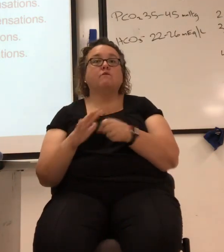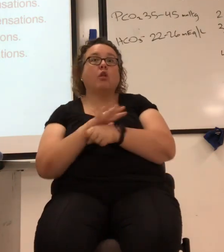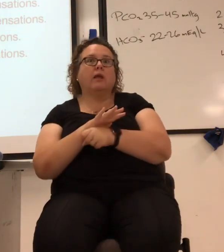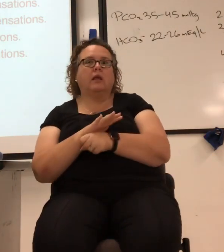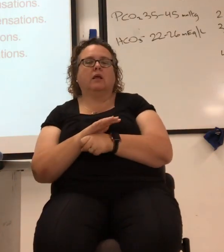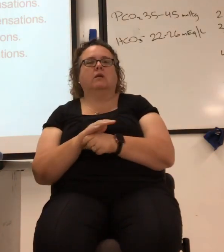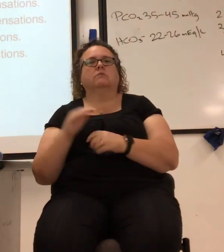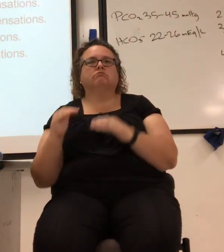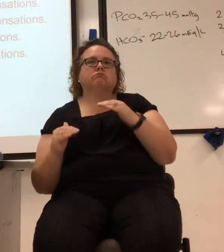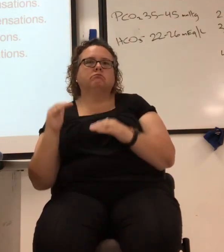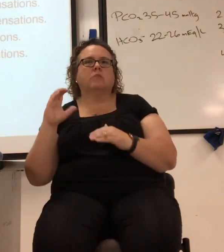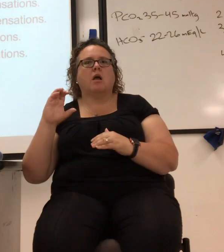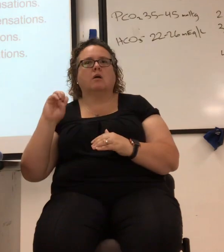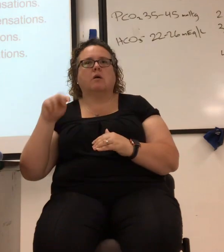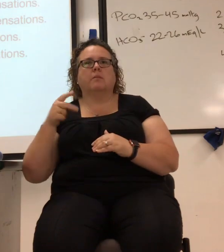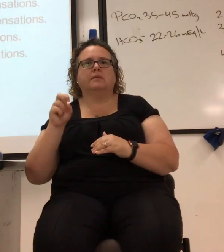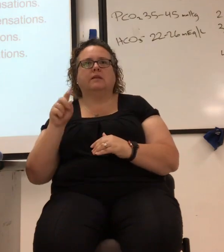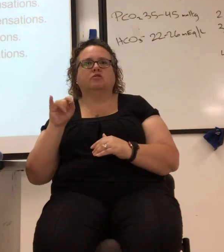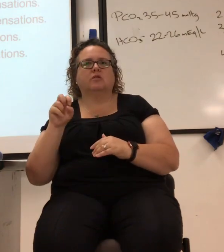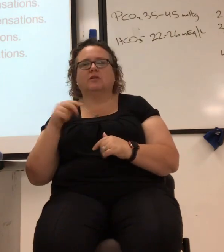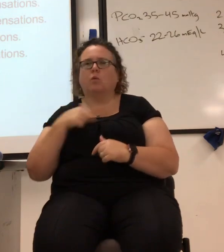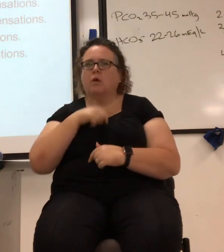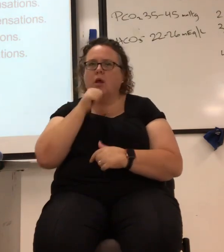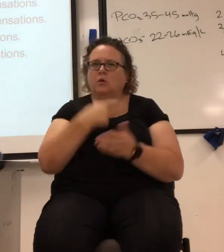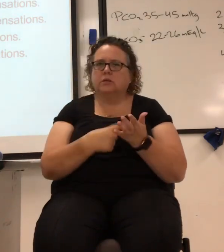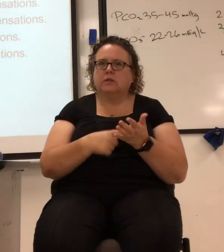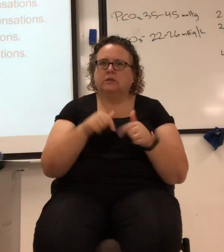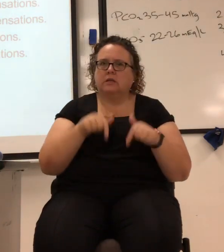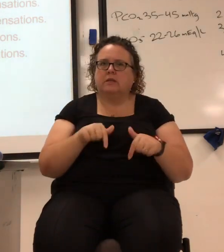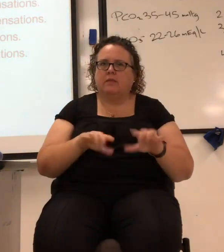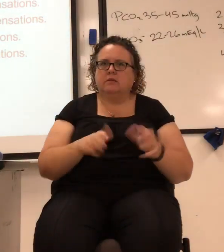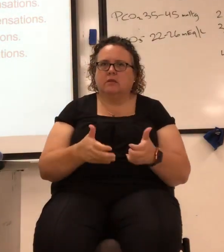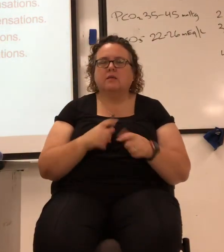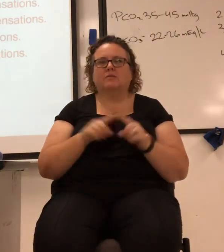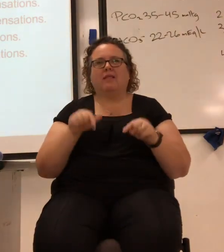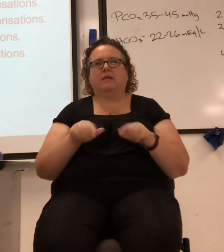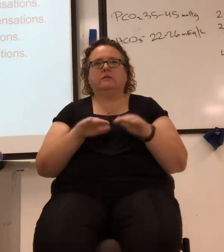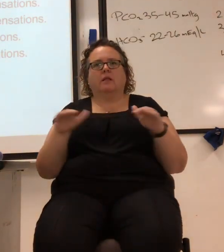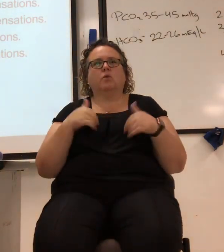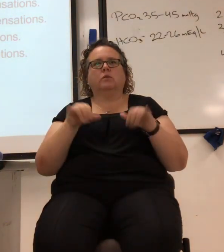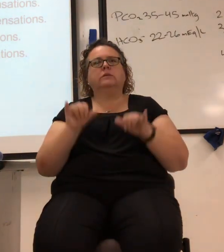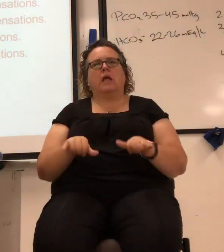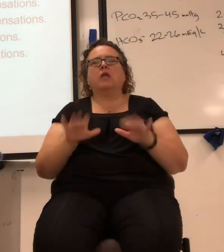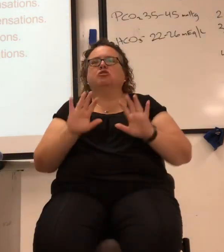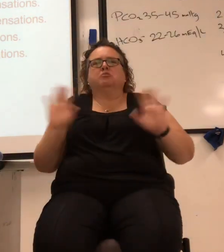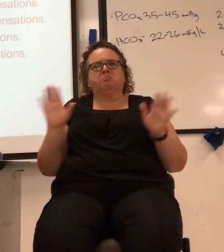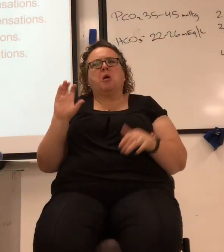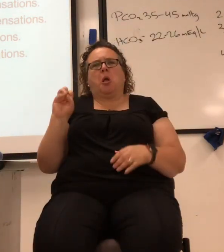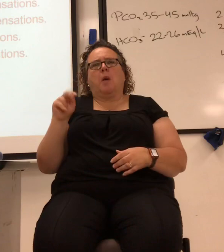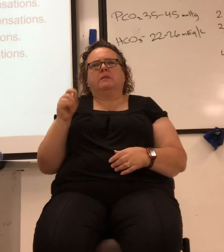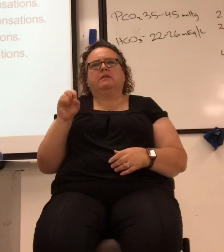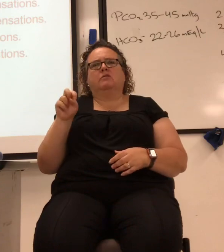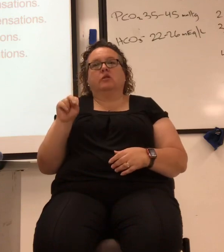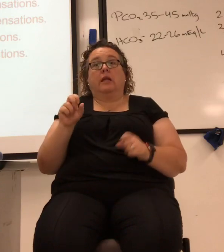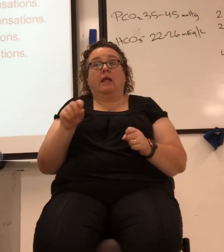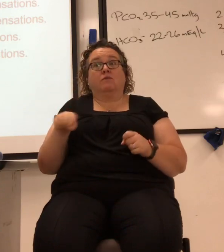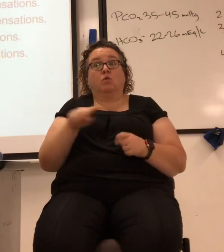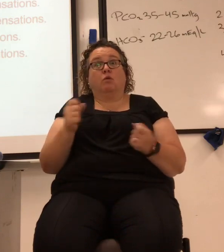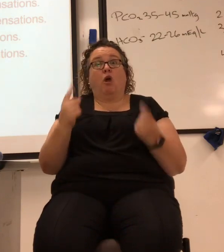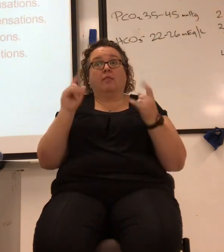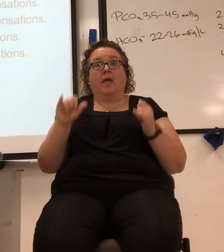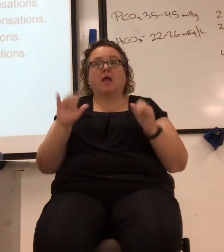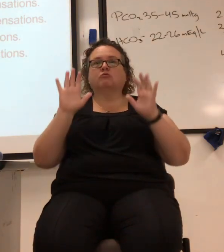much CO2 as you can. Because if you do that, you're going to take the acid, which there's